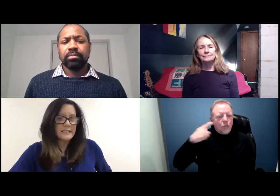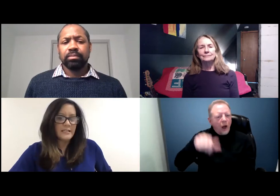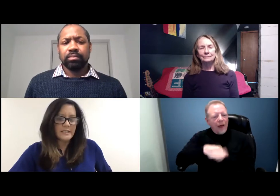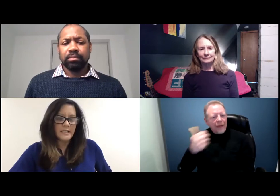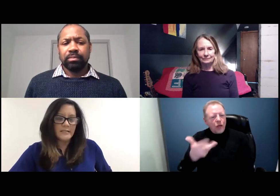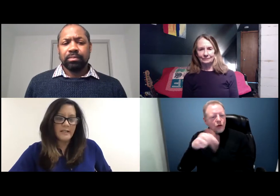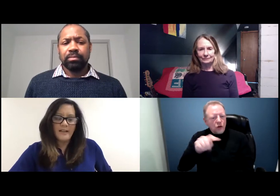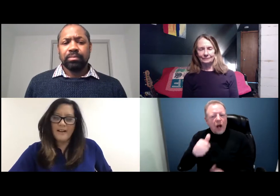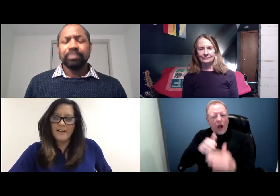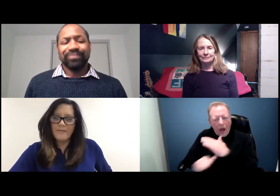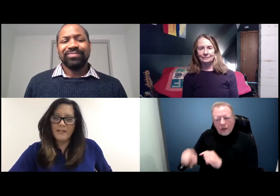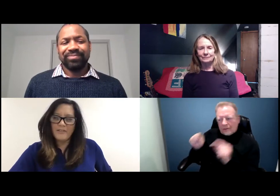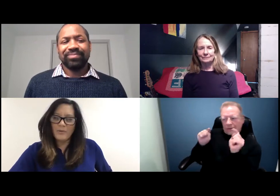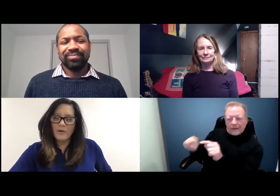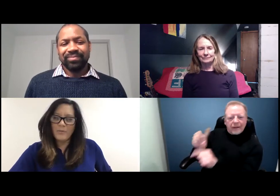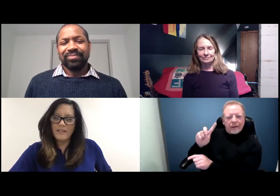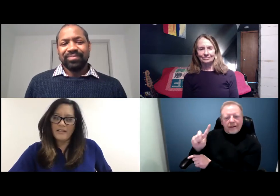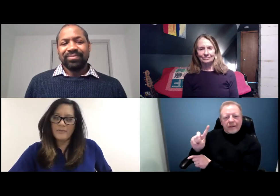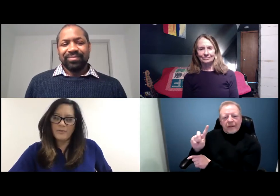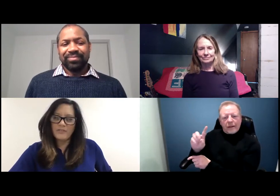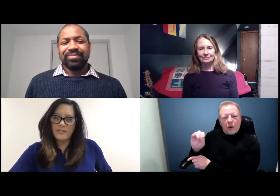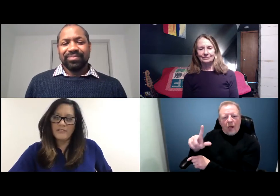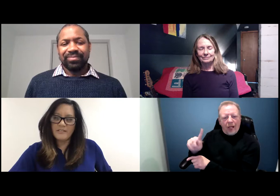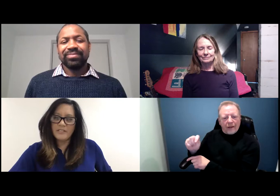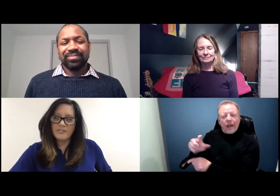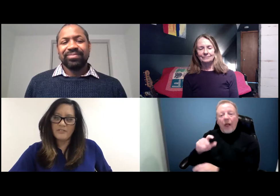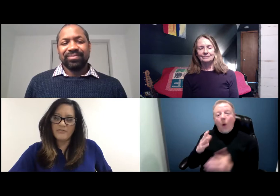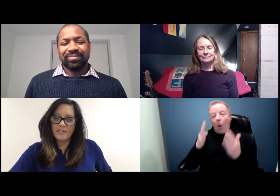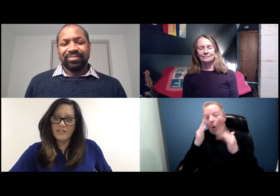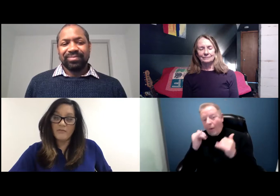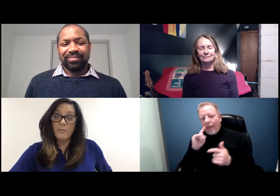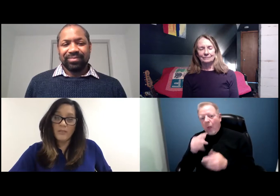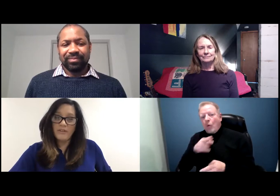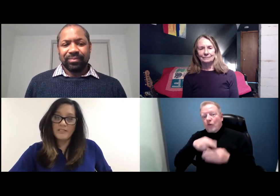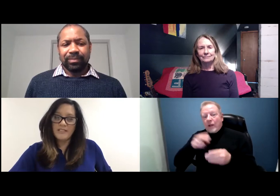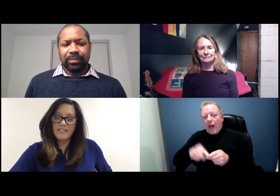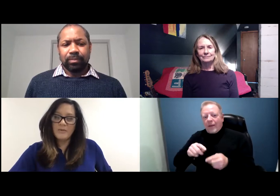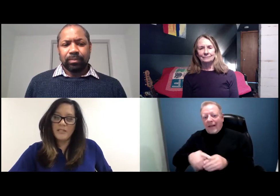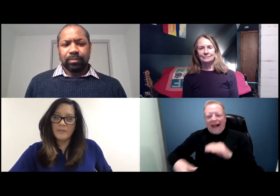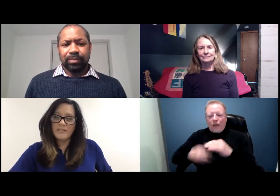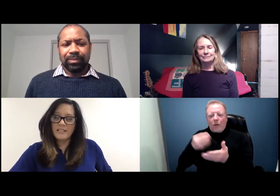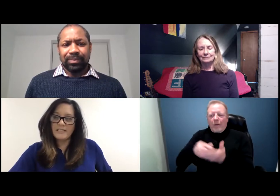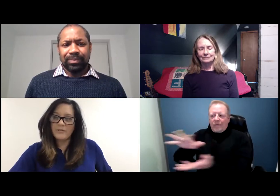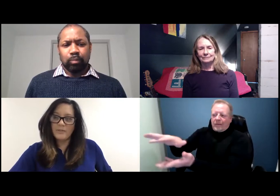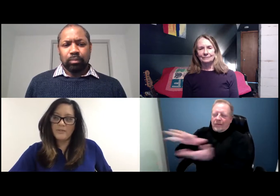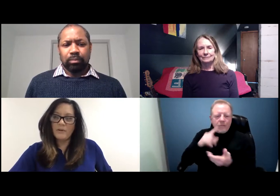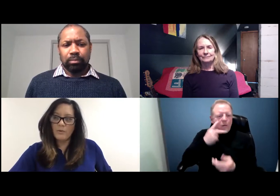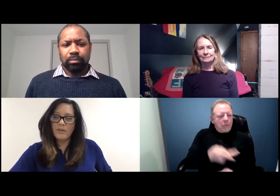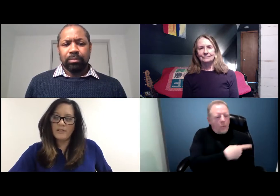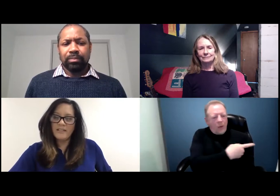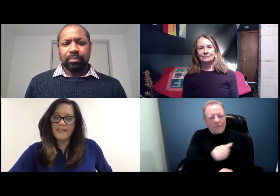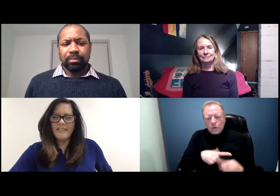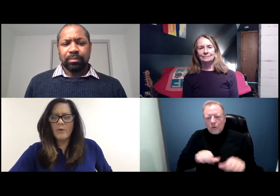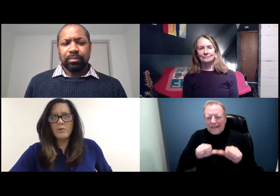the DLT. And so we're hoping that this will result in some additional funding for both of us to be able to continue some of our